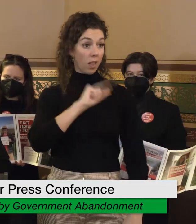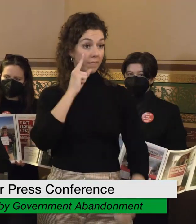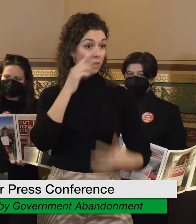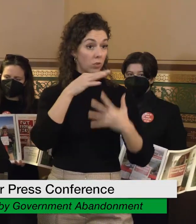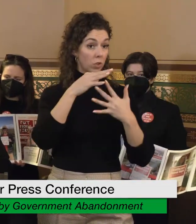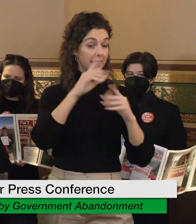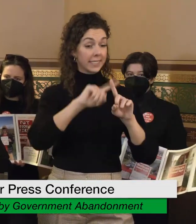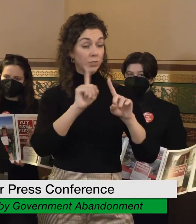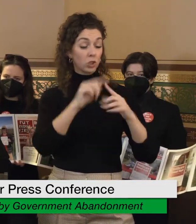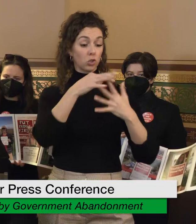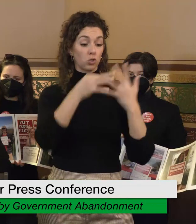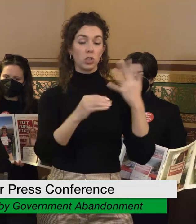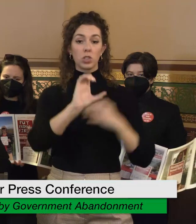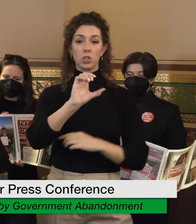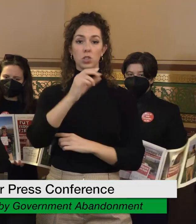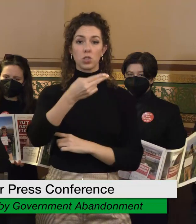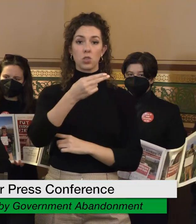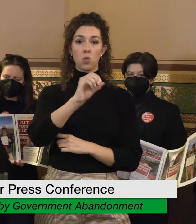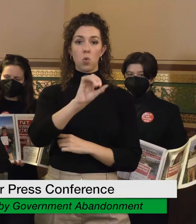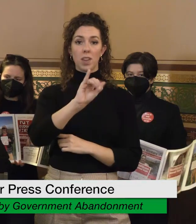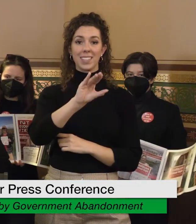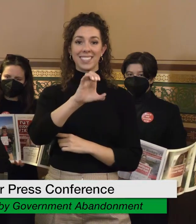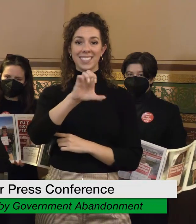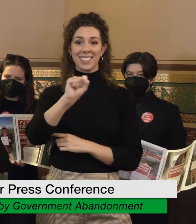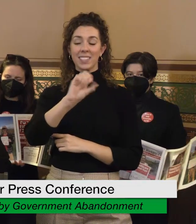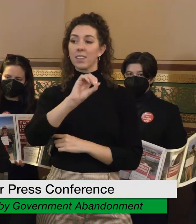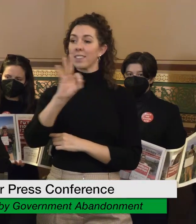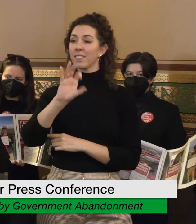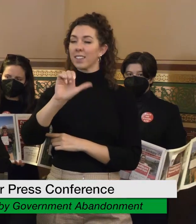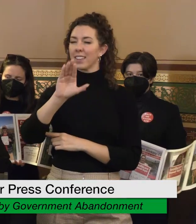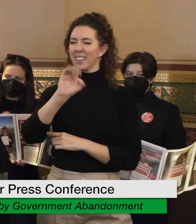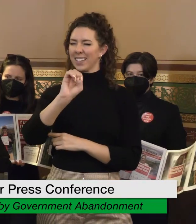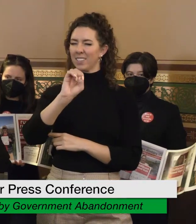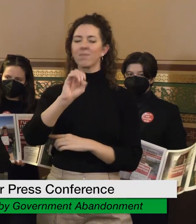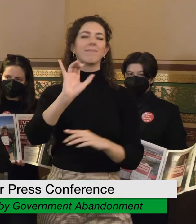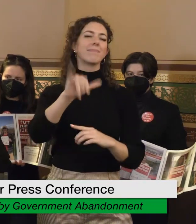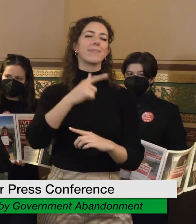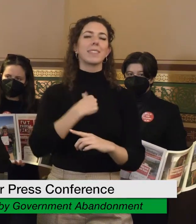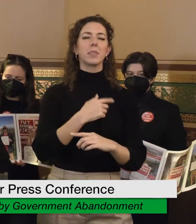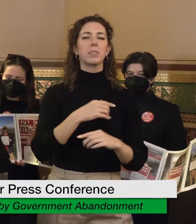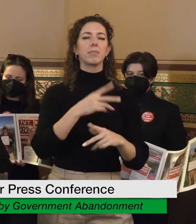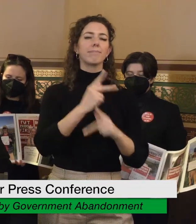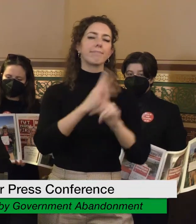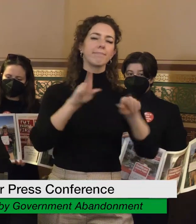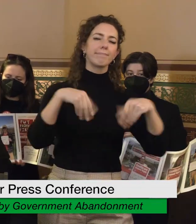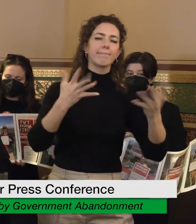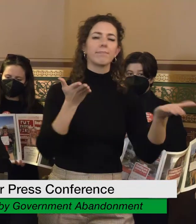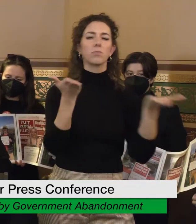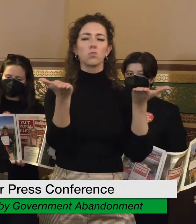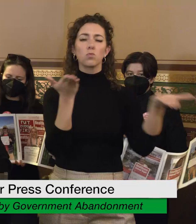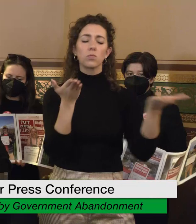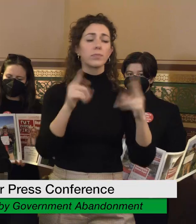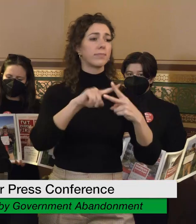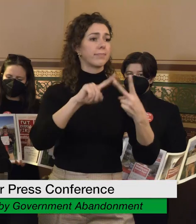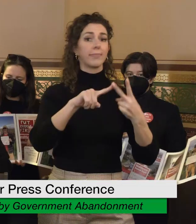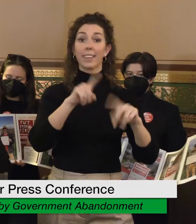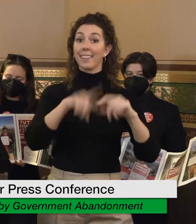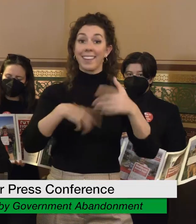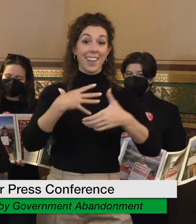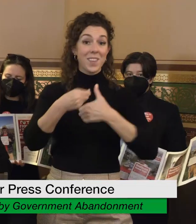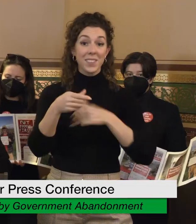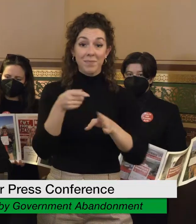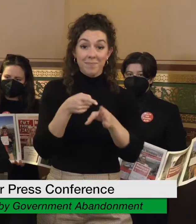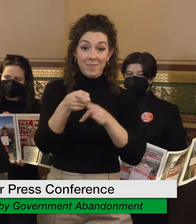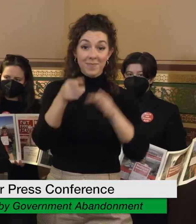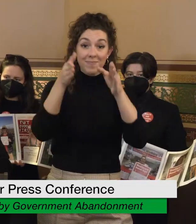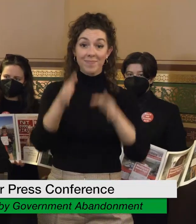of Care, which is my in-home caregiver service, or to be able to go to specialist appointments for